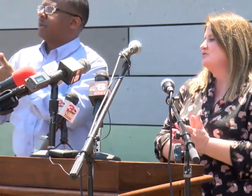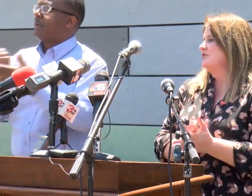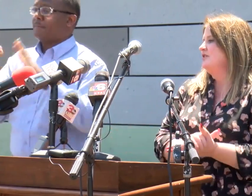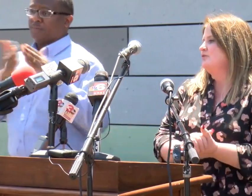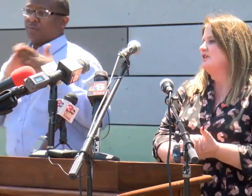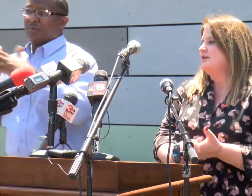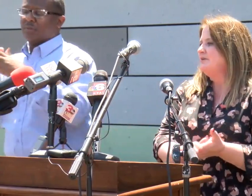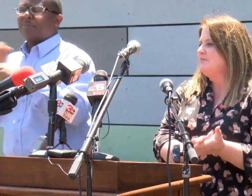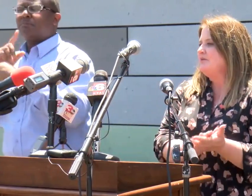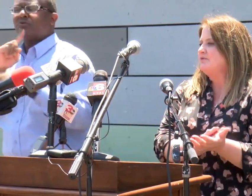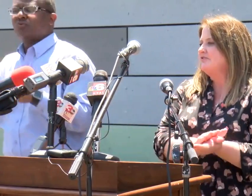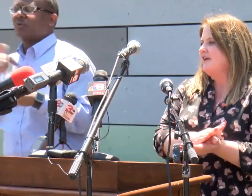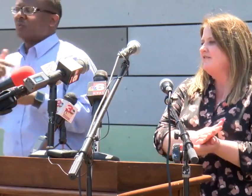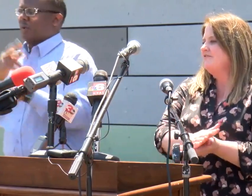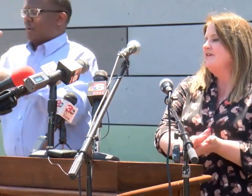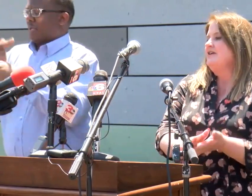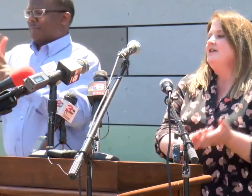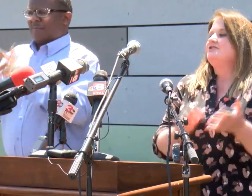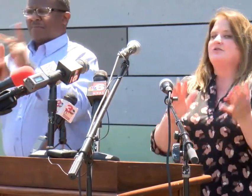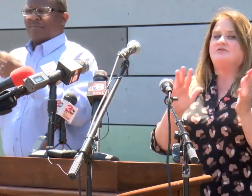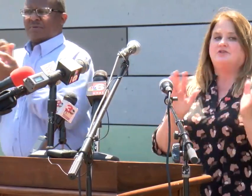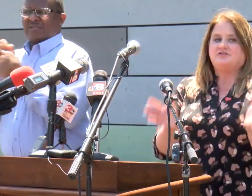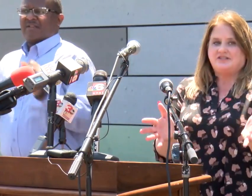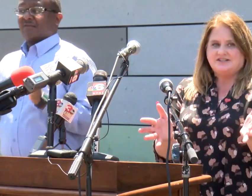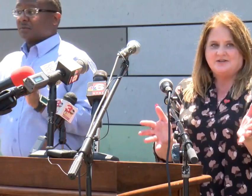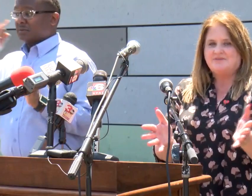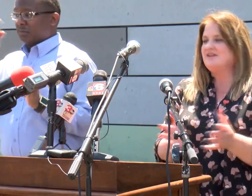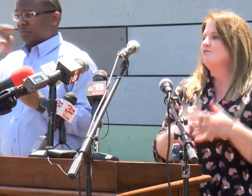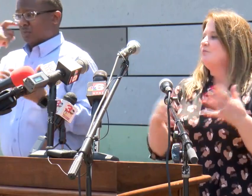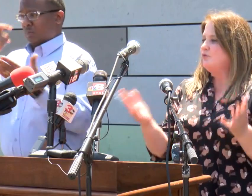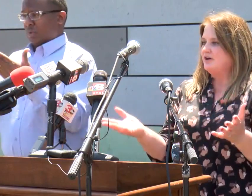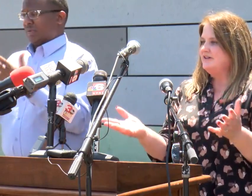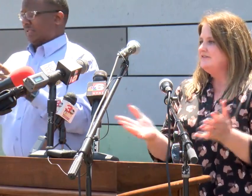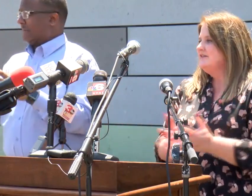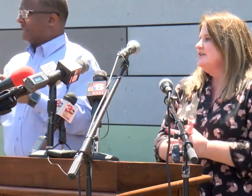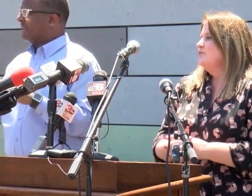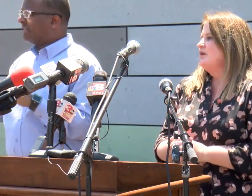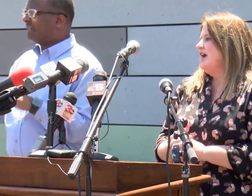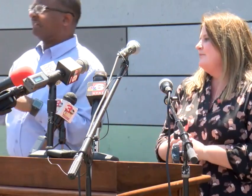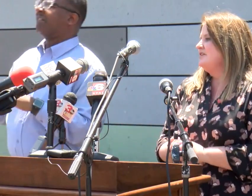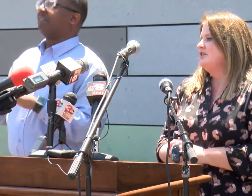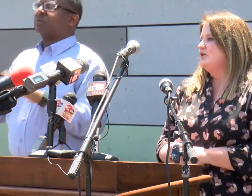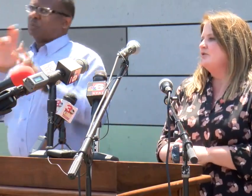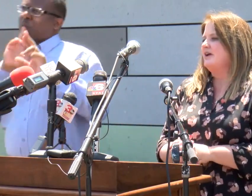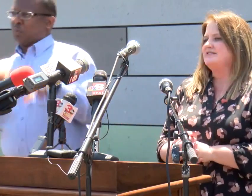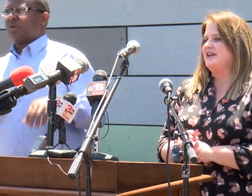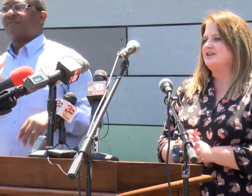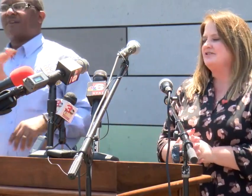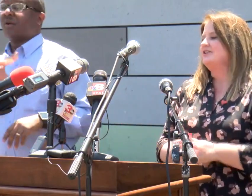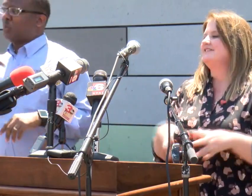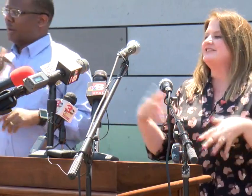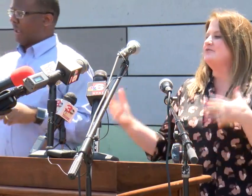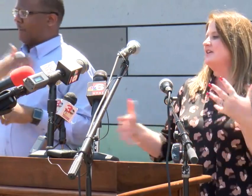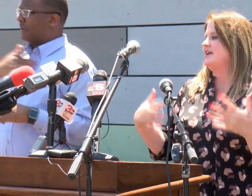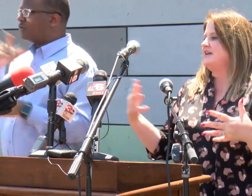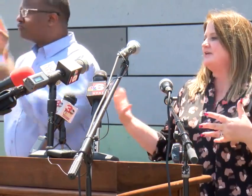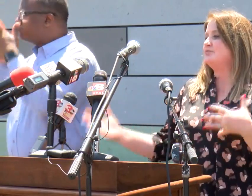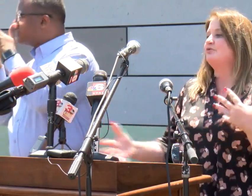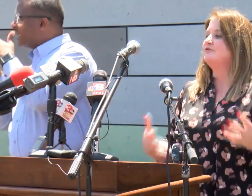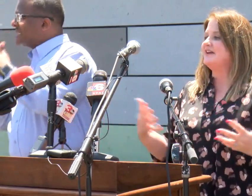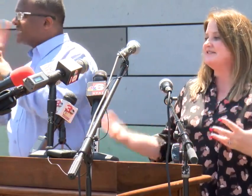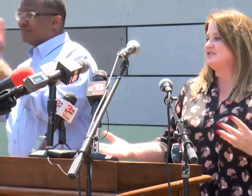and make sure that we're keeping people safe. So if you see something, report it. We're happy to go and take a look and see if we